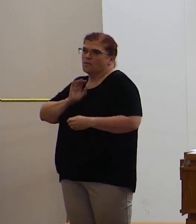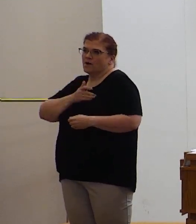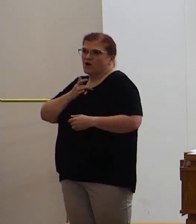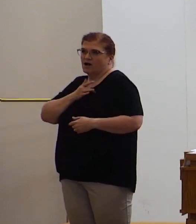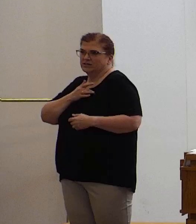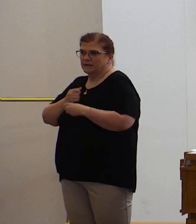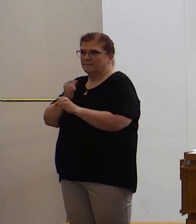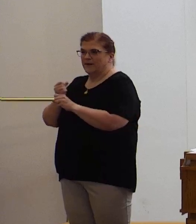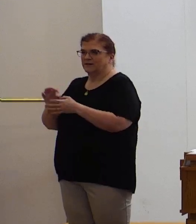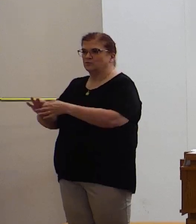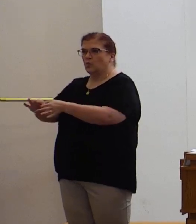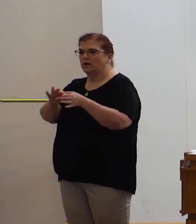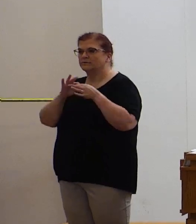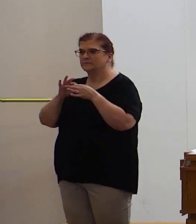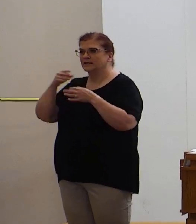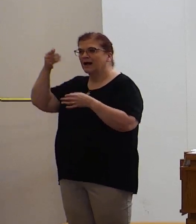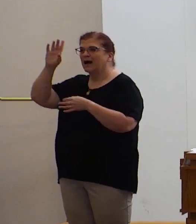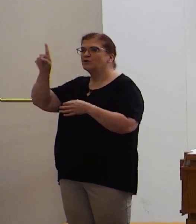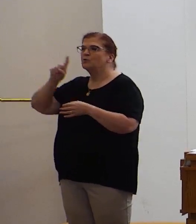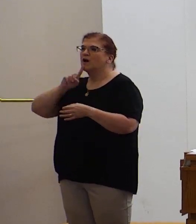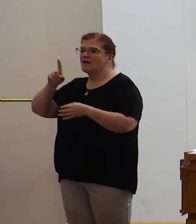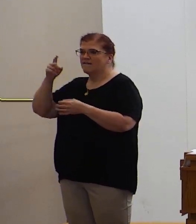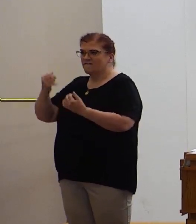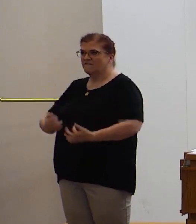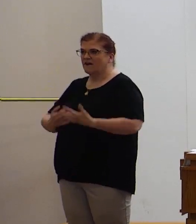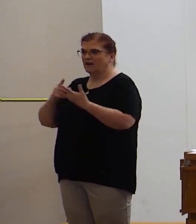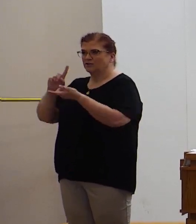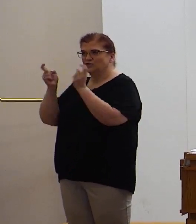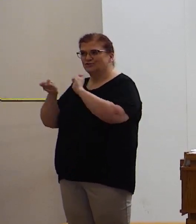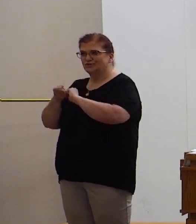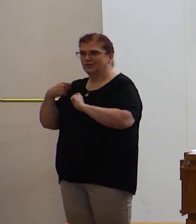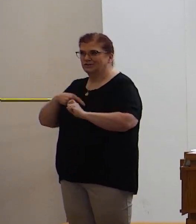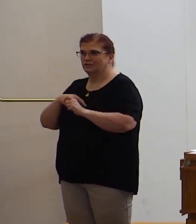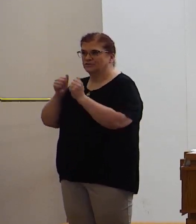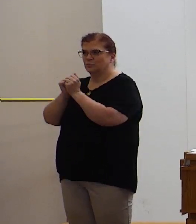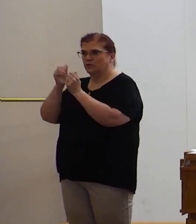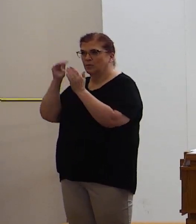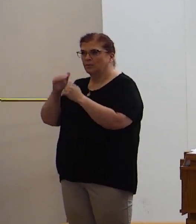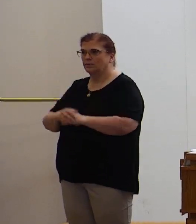make us one. O God, you are fire. Transform us with hope.